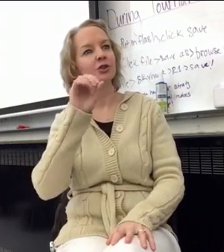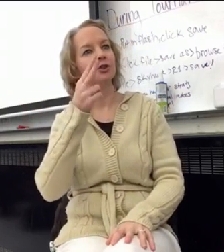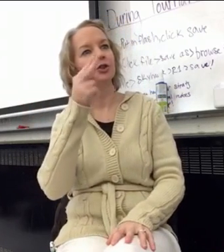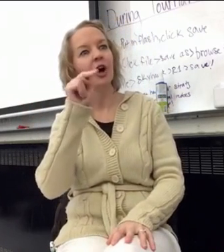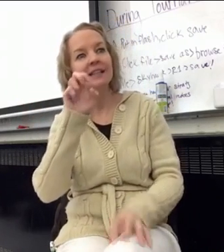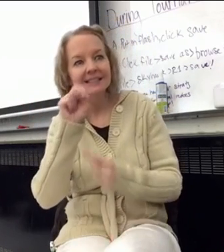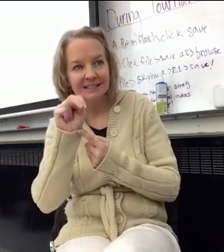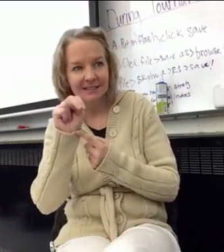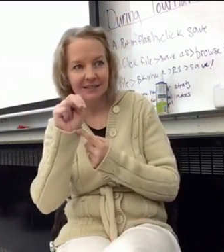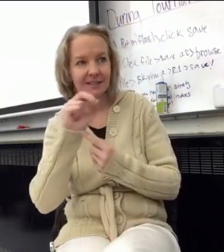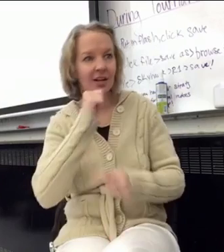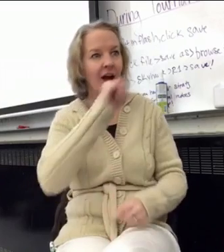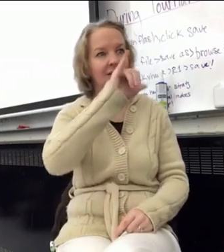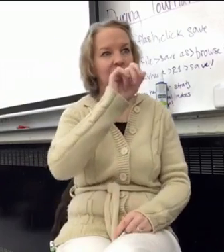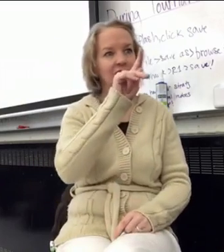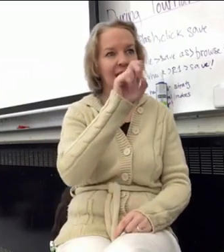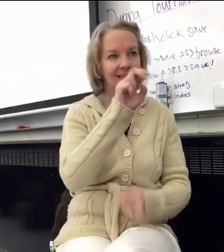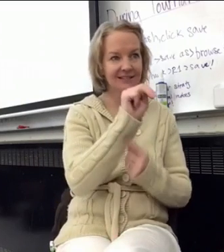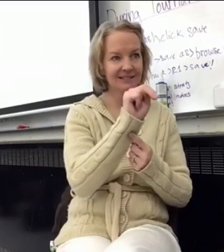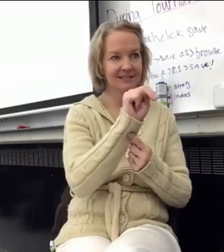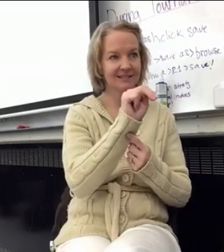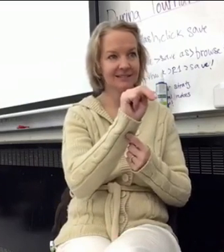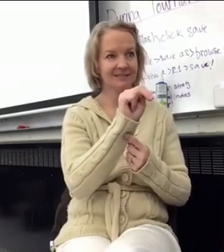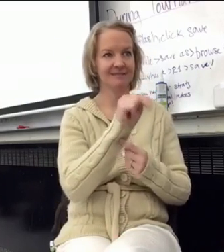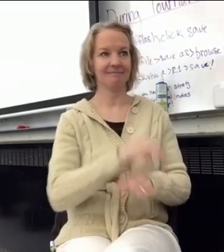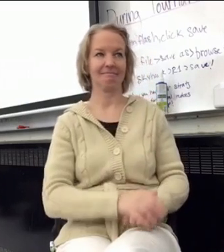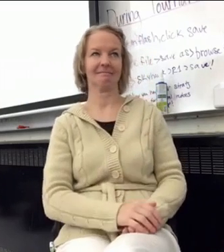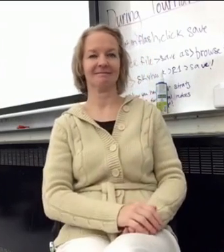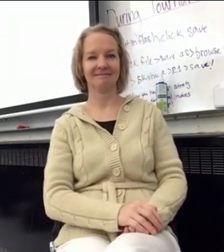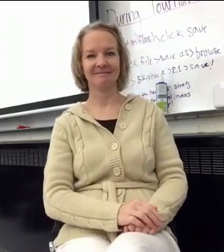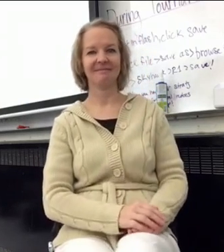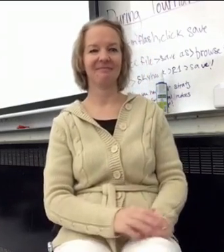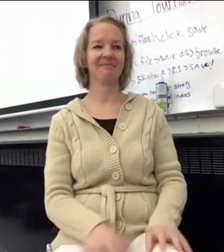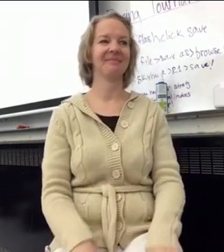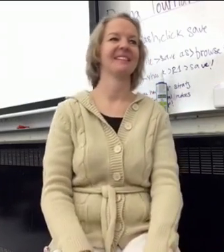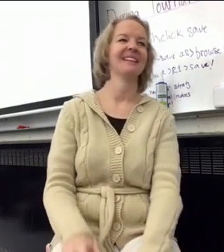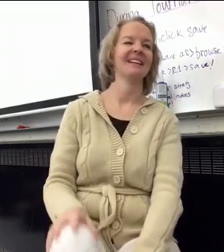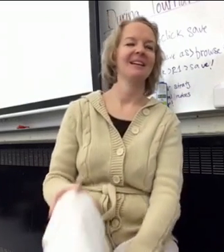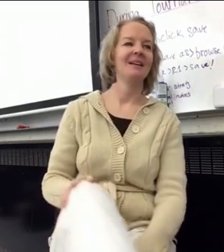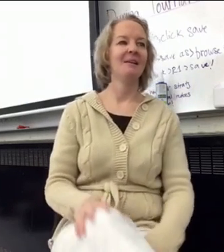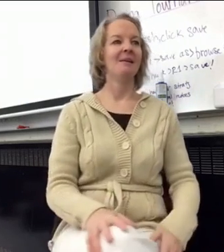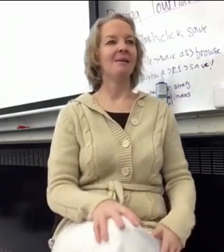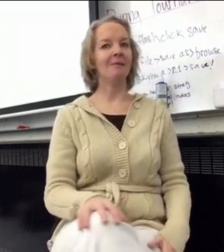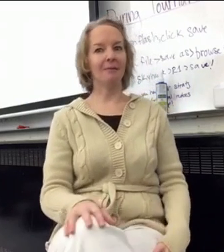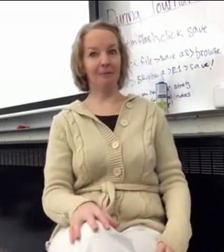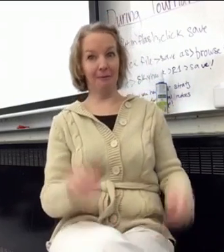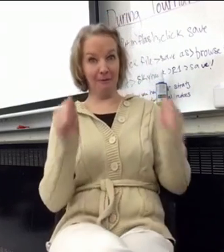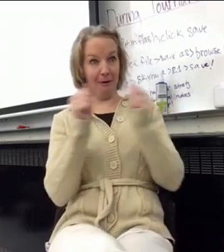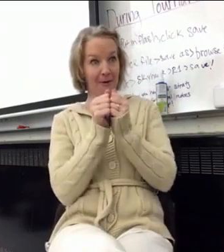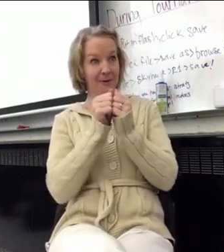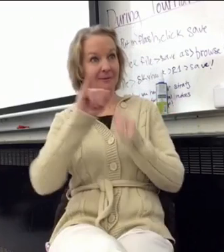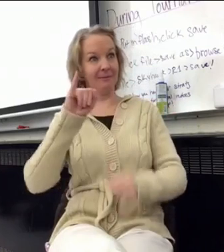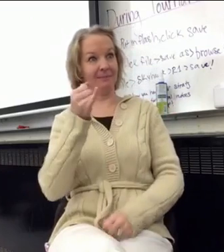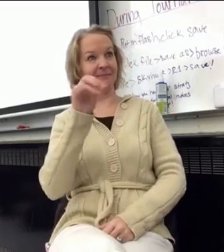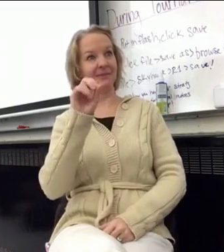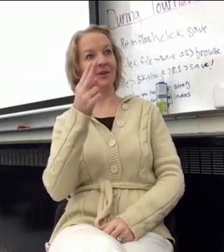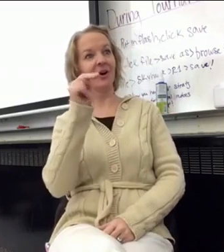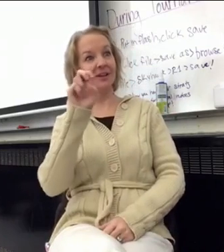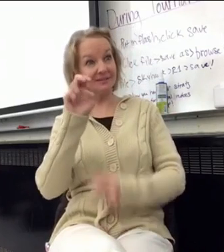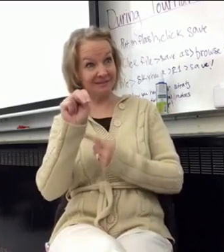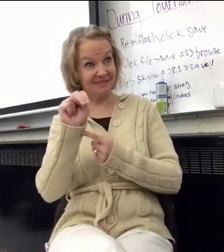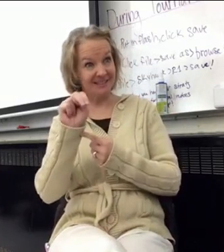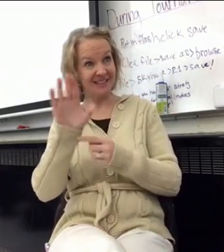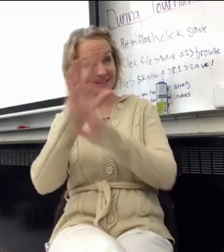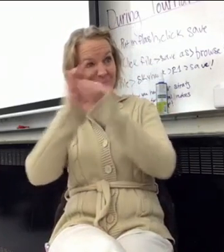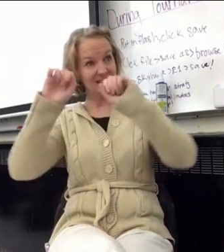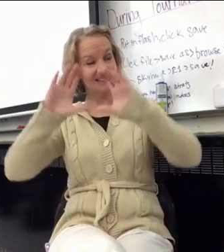Johnson. I put it on your chart correctly. I just wrote it on here incorrectly. So, with Andrew Johnson's presidency, things that are